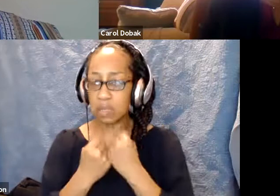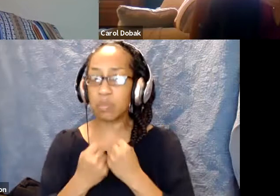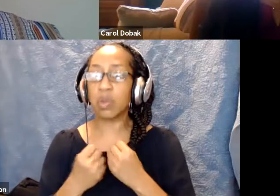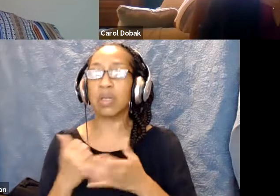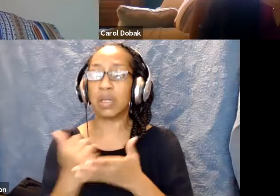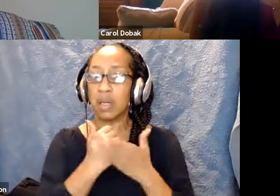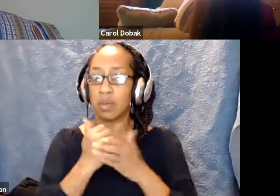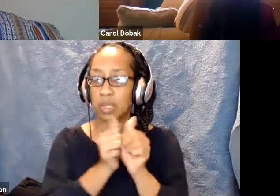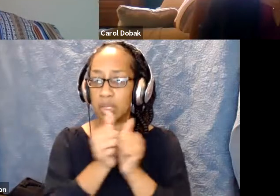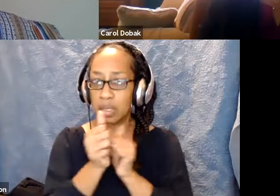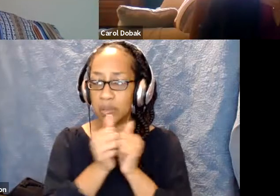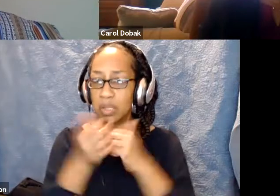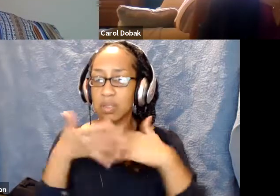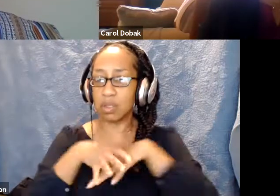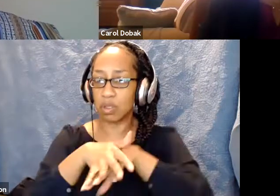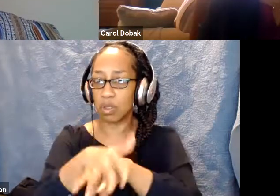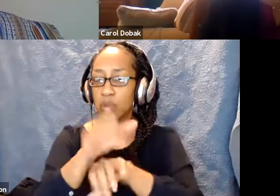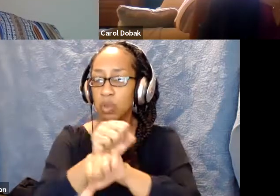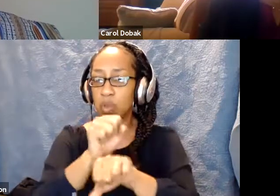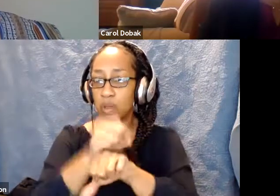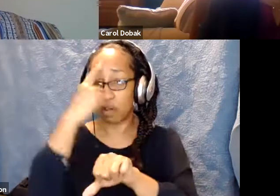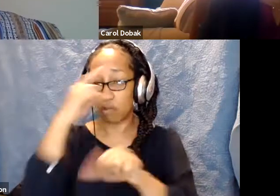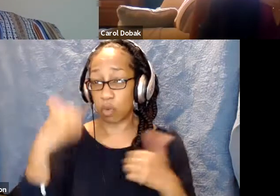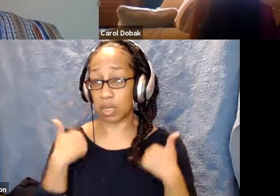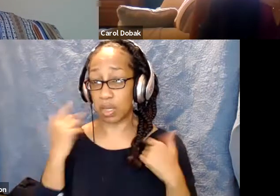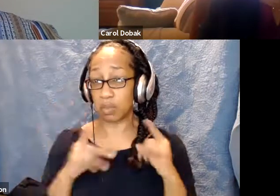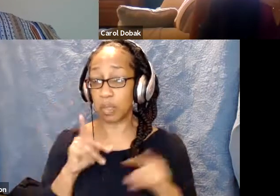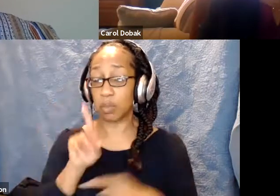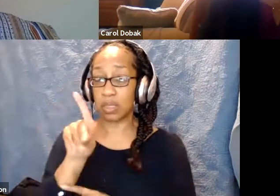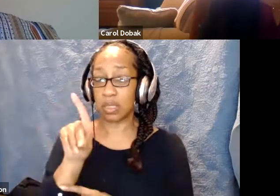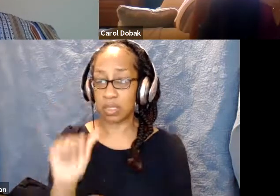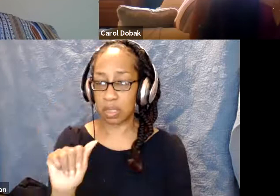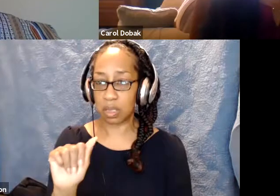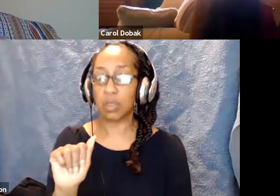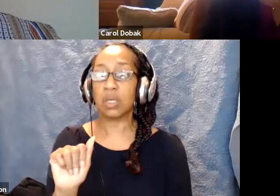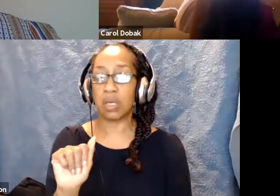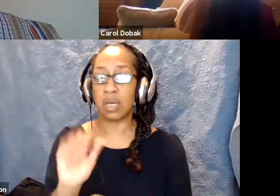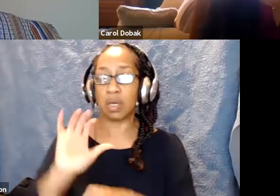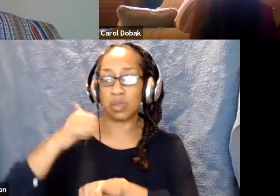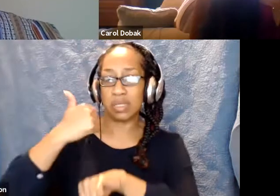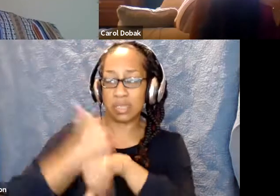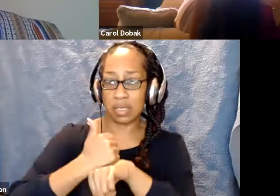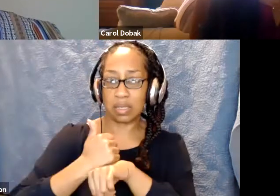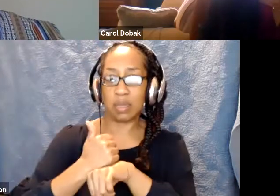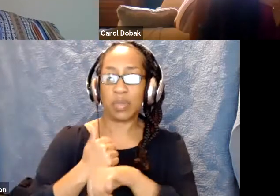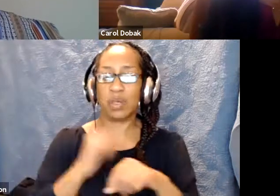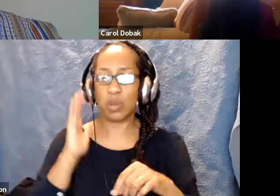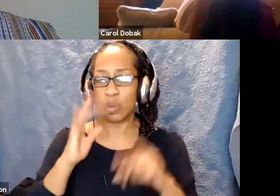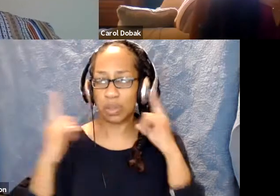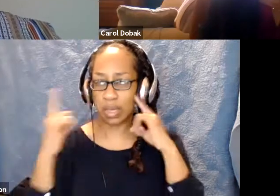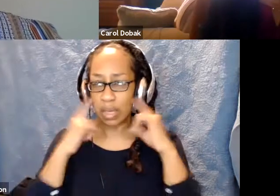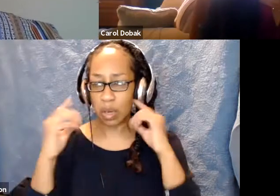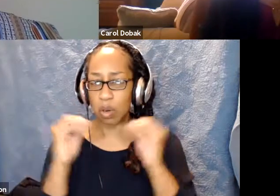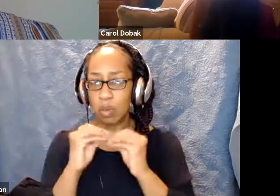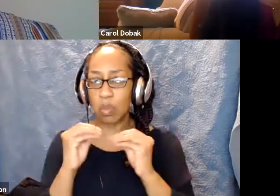competitive, integrated employment outcomes for youth with disabilities. As we launch this effort, and you'll hear a little bit more about this